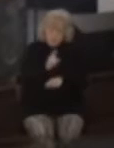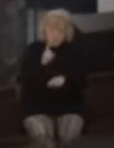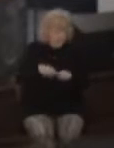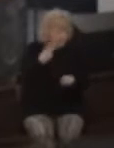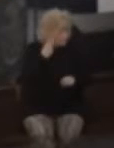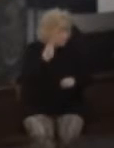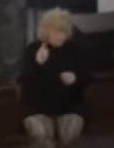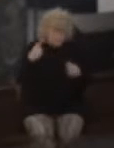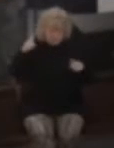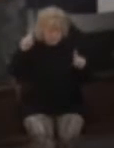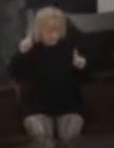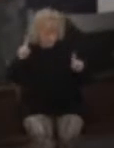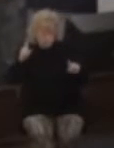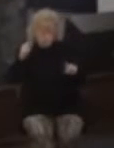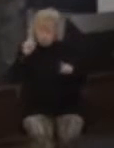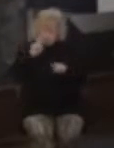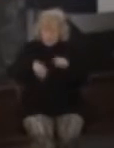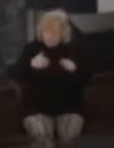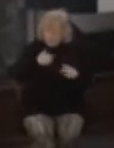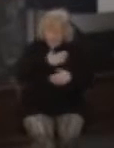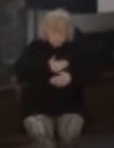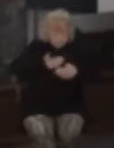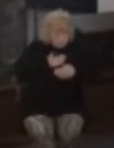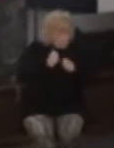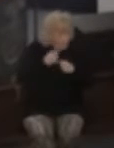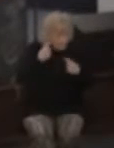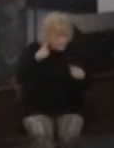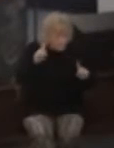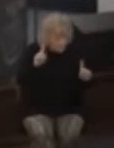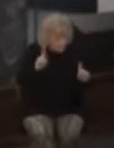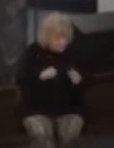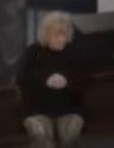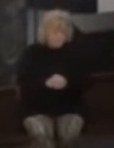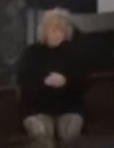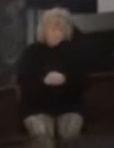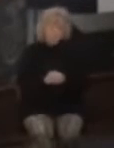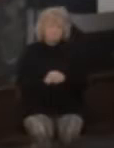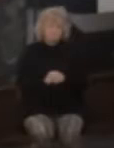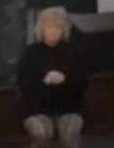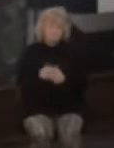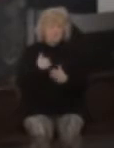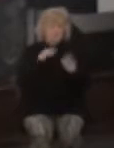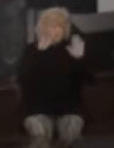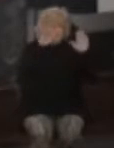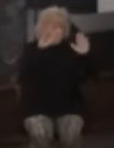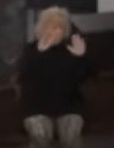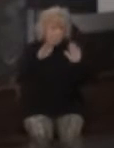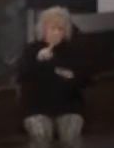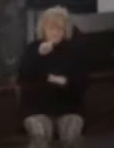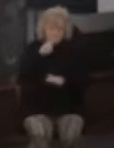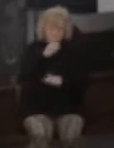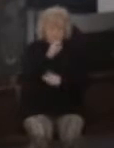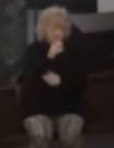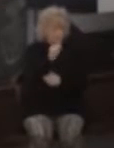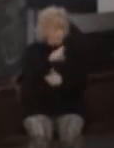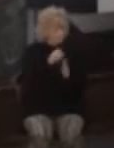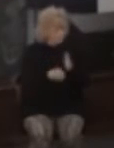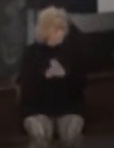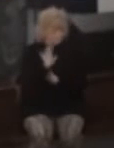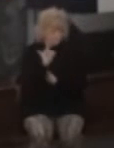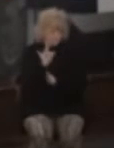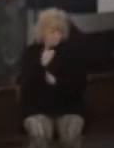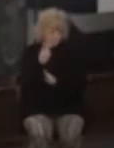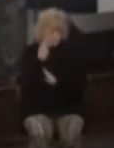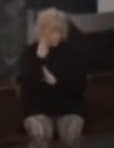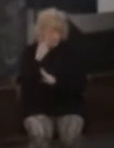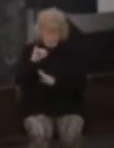should. So, in closing, we have this remarkable passage in 1 Samuel 18, where we see Jonathan's